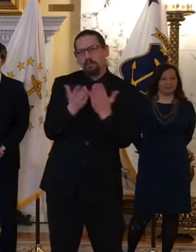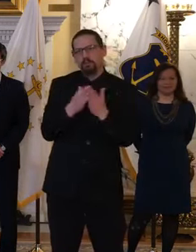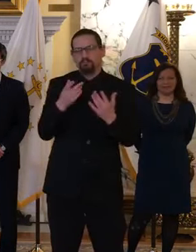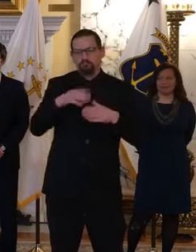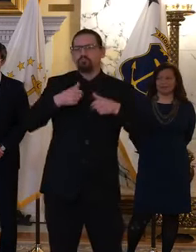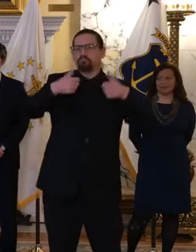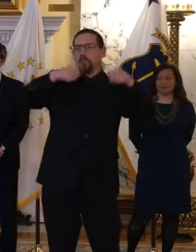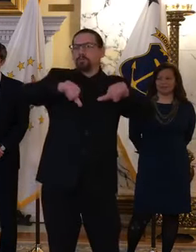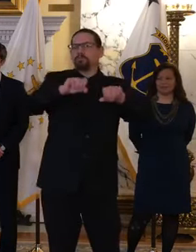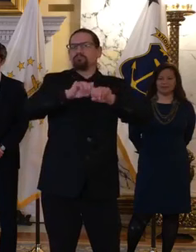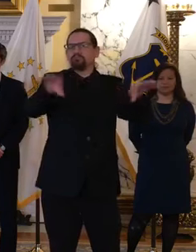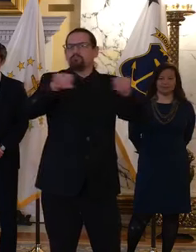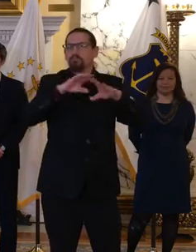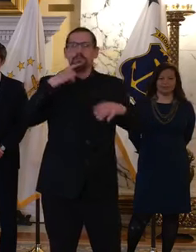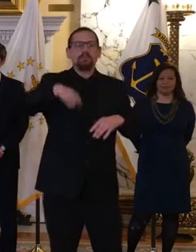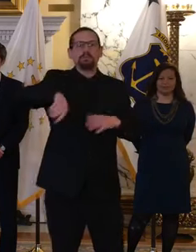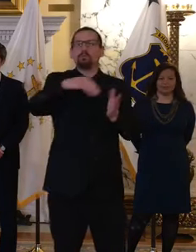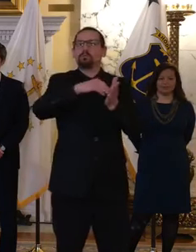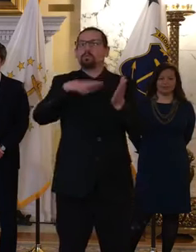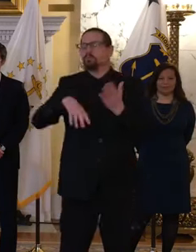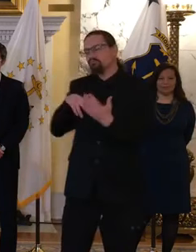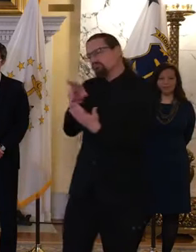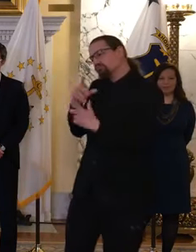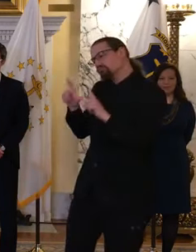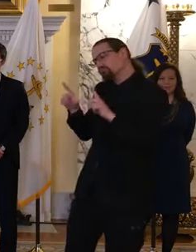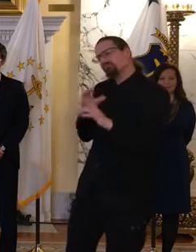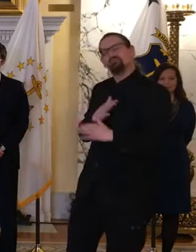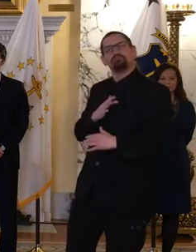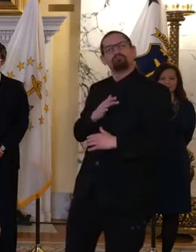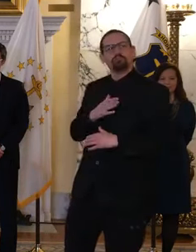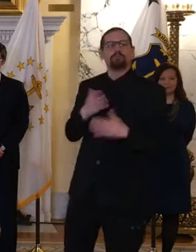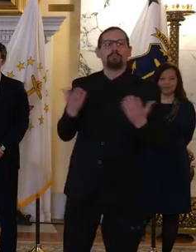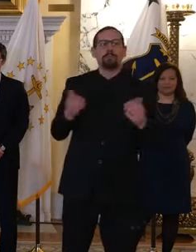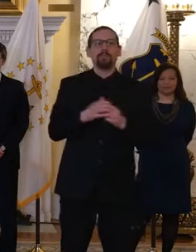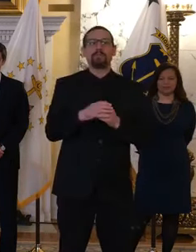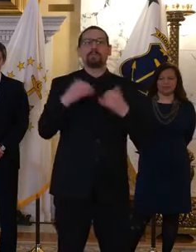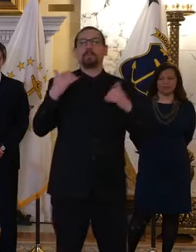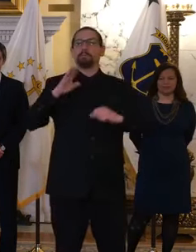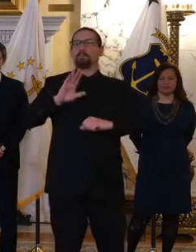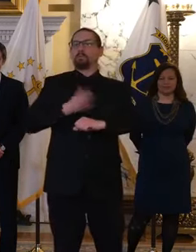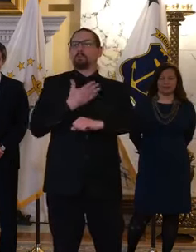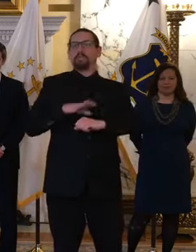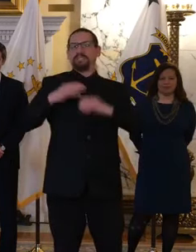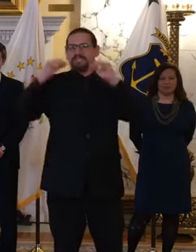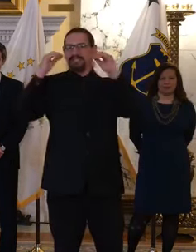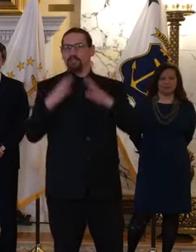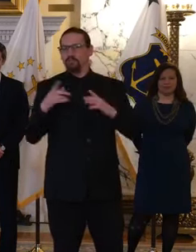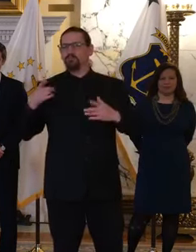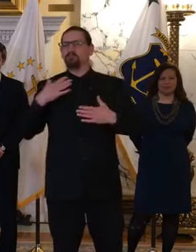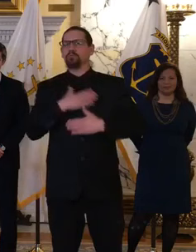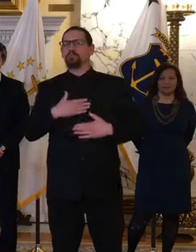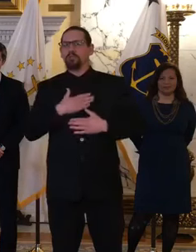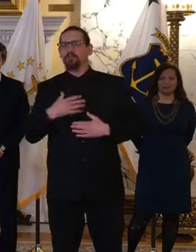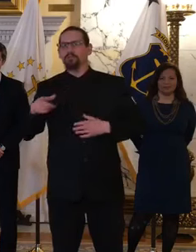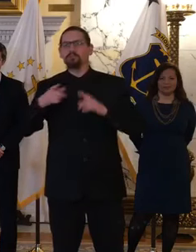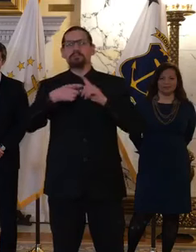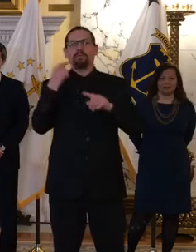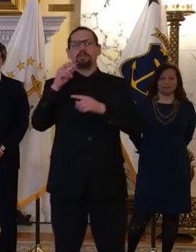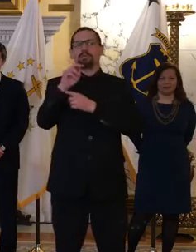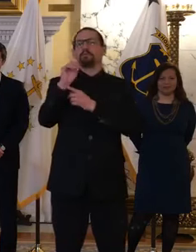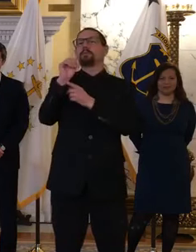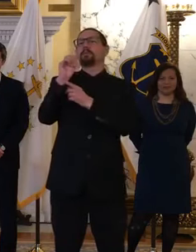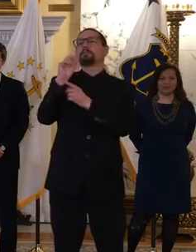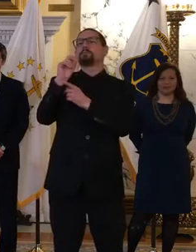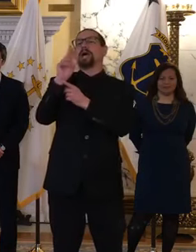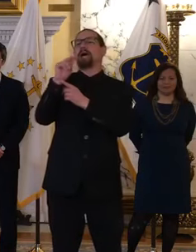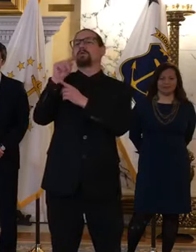and we want to thank you for that. We have a music teacher at Mount Pleasant High School here in Providence sending home audio files and planning to use